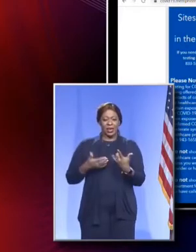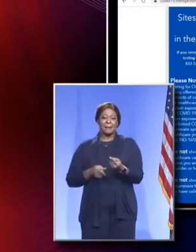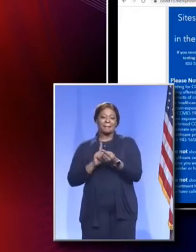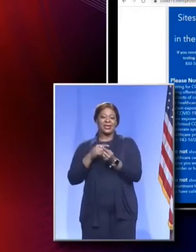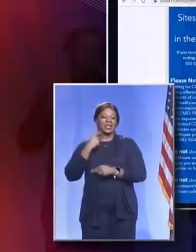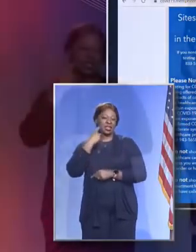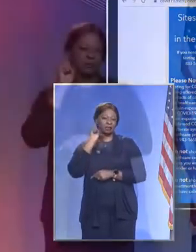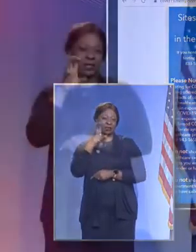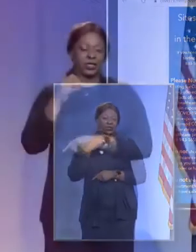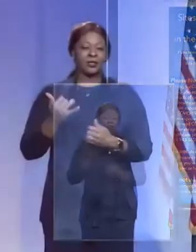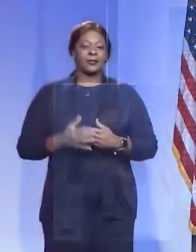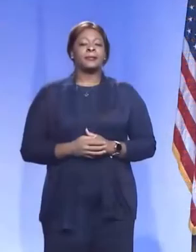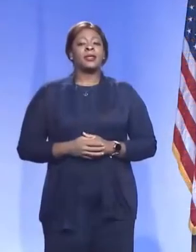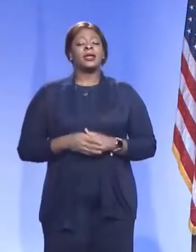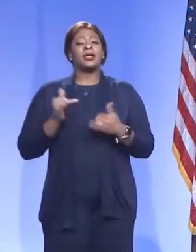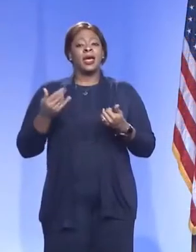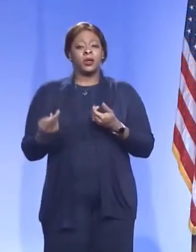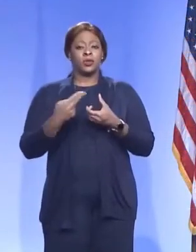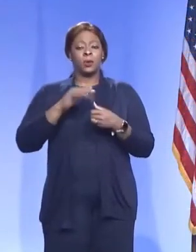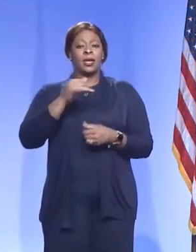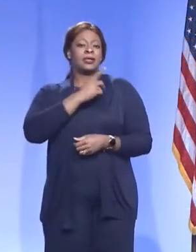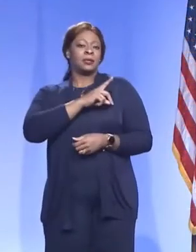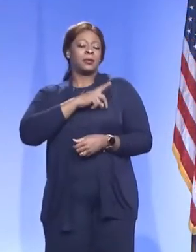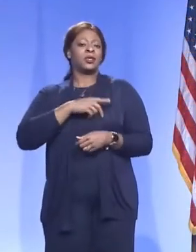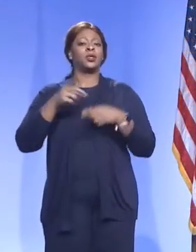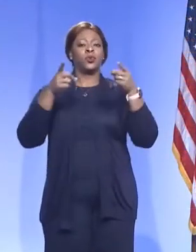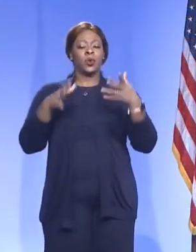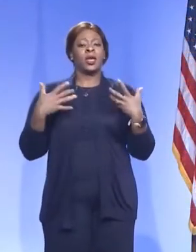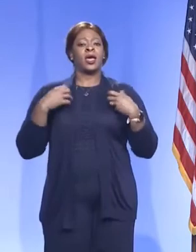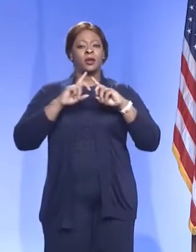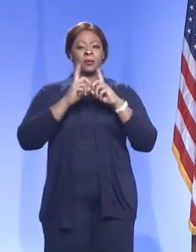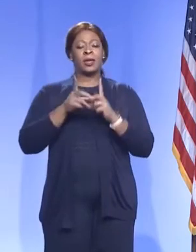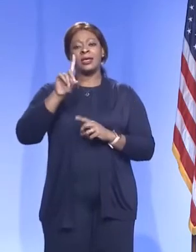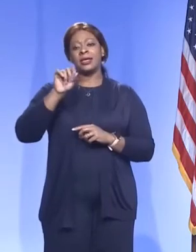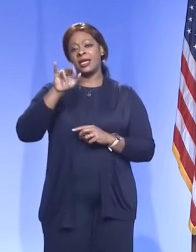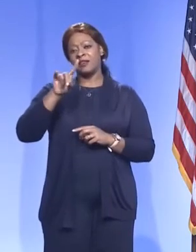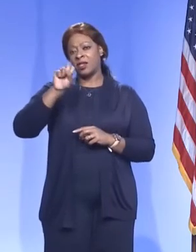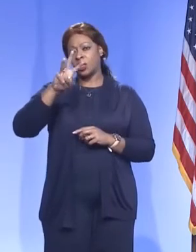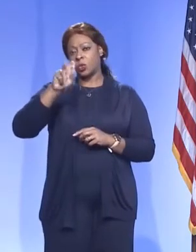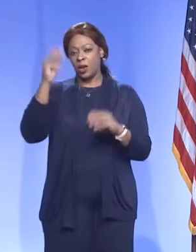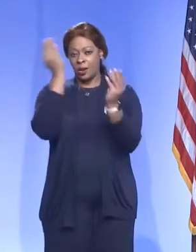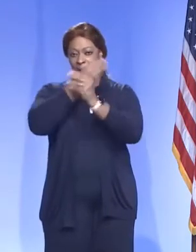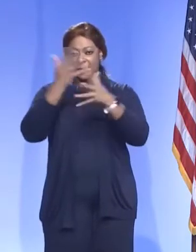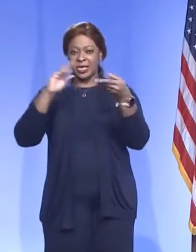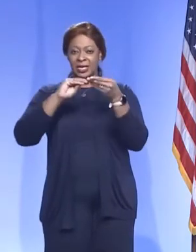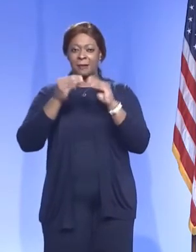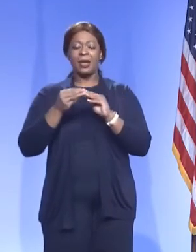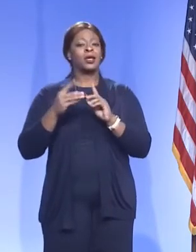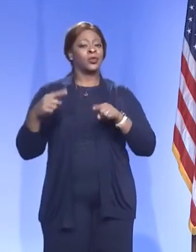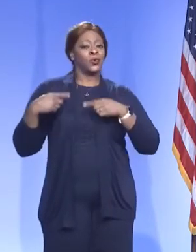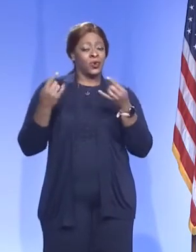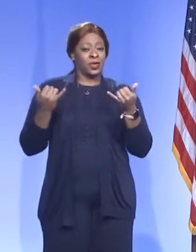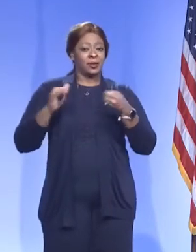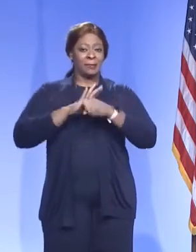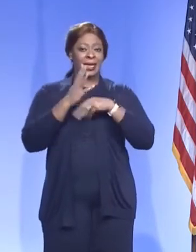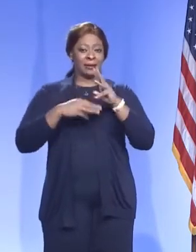that. I'll now be joined by Deputy Director of the Shelby County Health Department, Mr. David Sweat, to give you an update on where we stand with respect to the